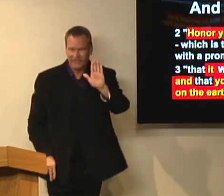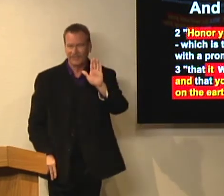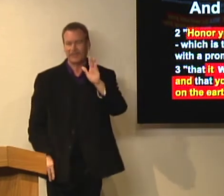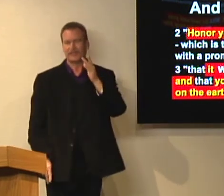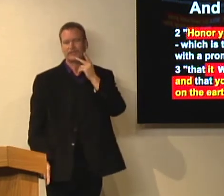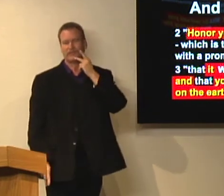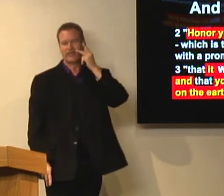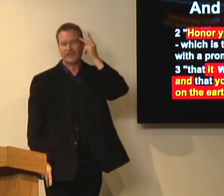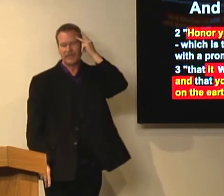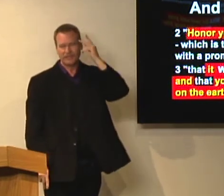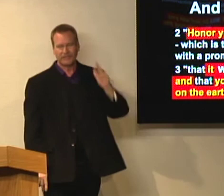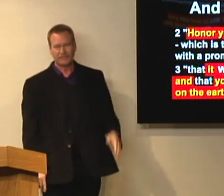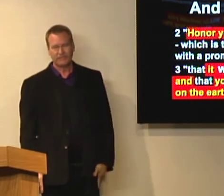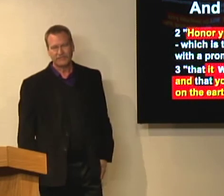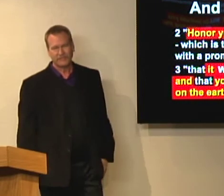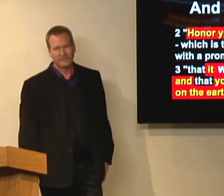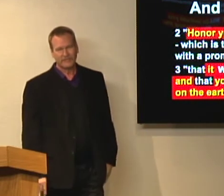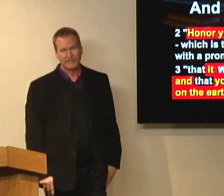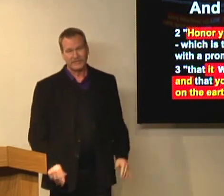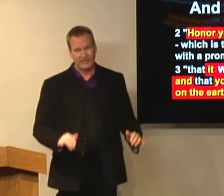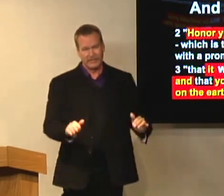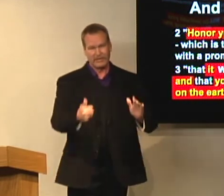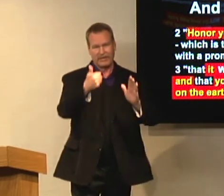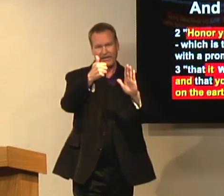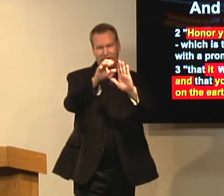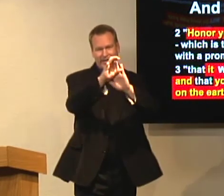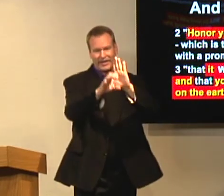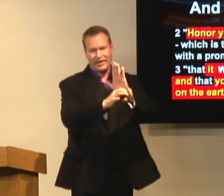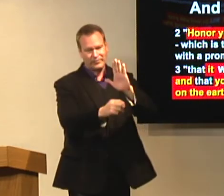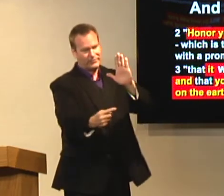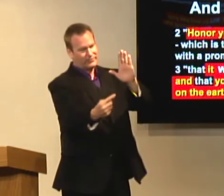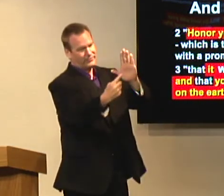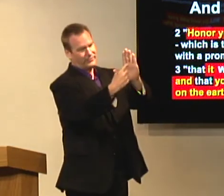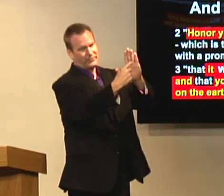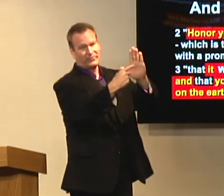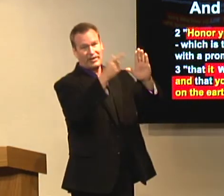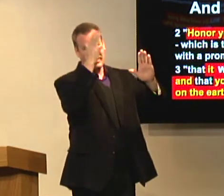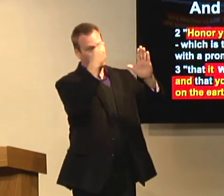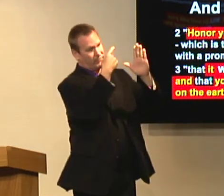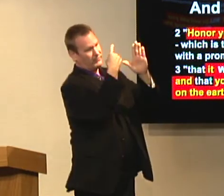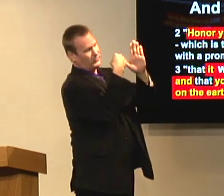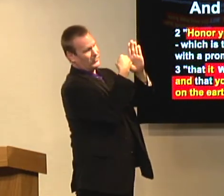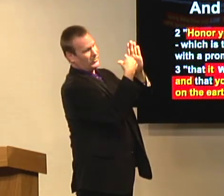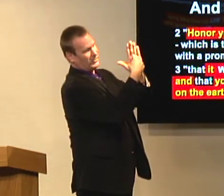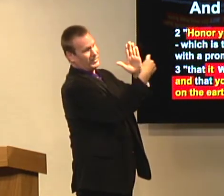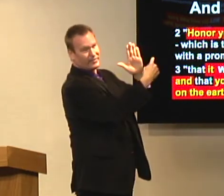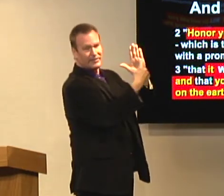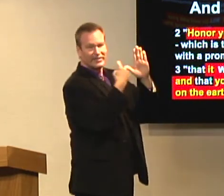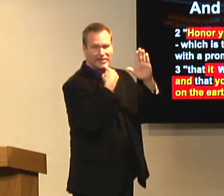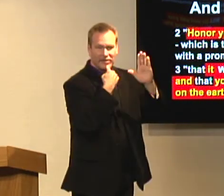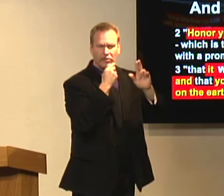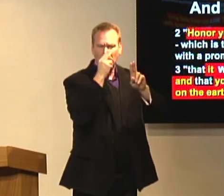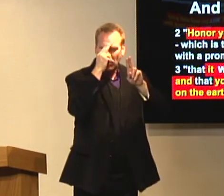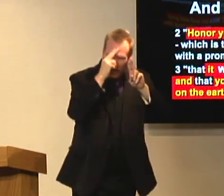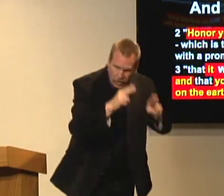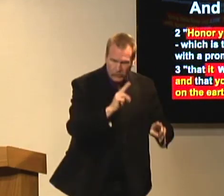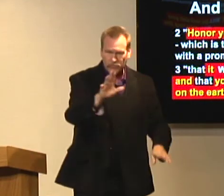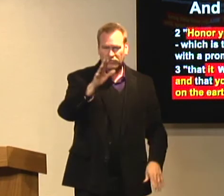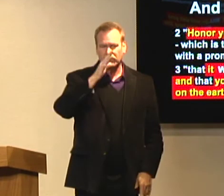honored my parents. And I hope that you also will follow this, one of God's 10 commandments, to honor